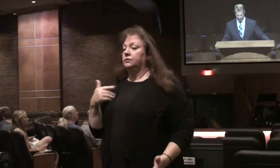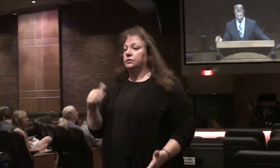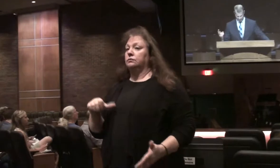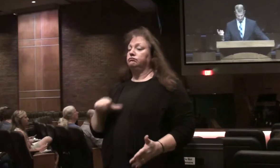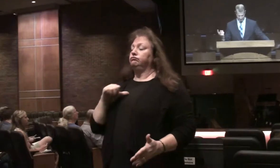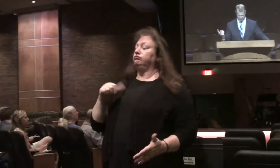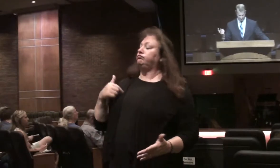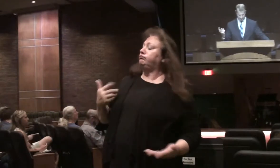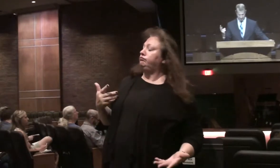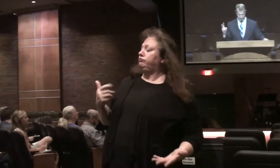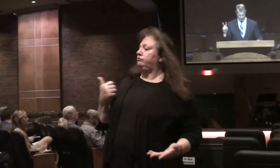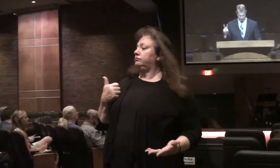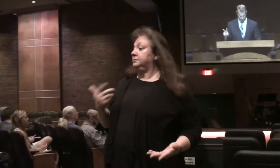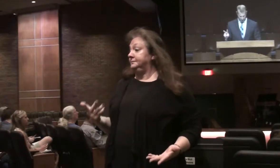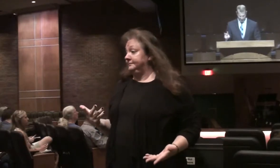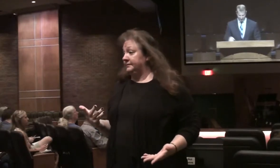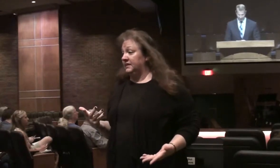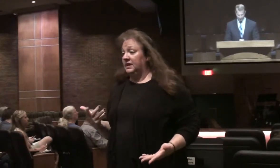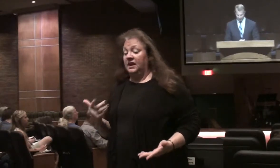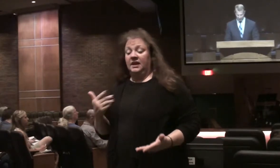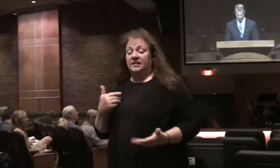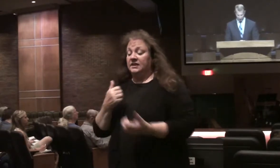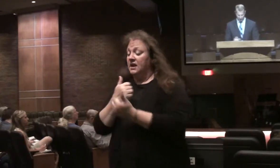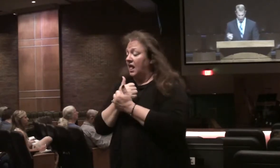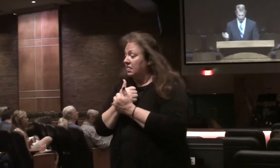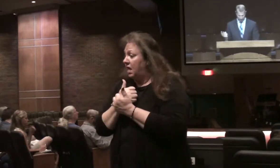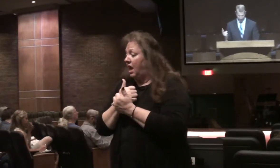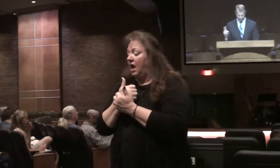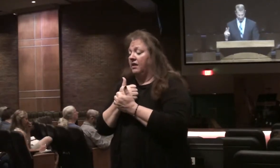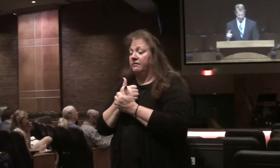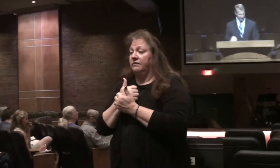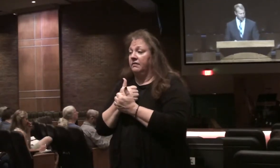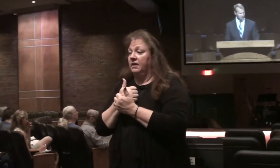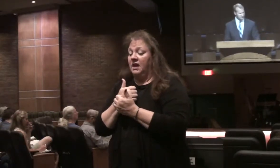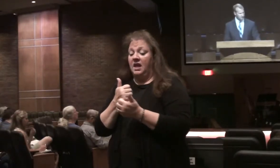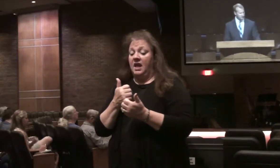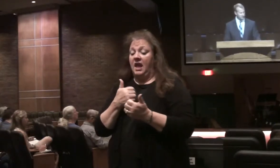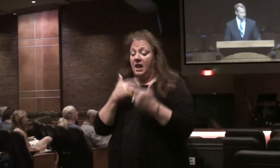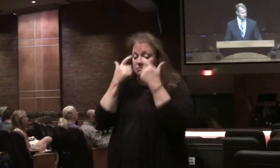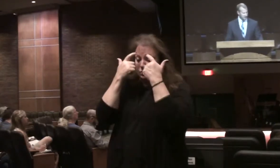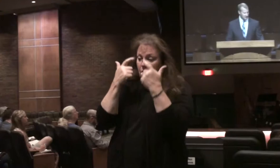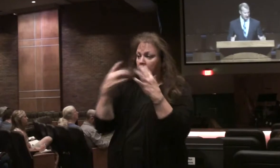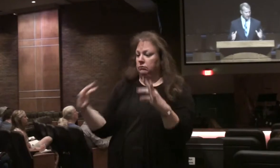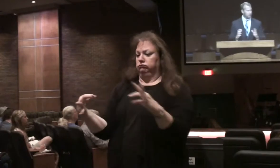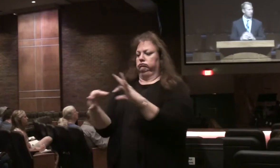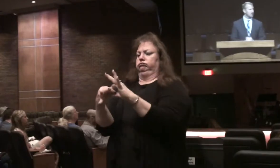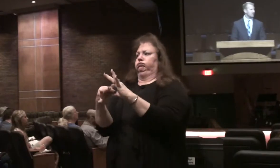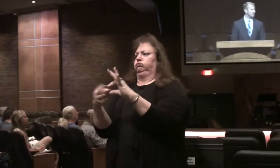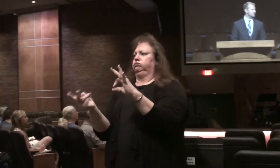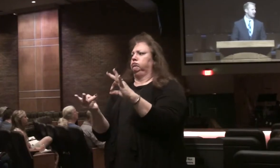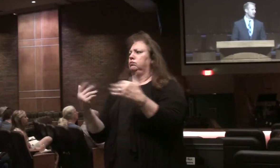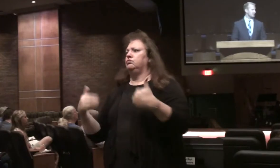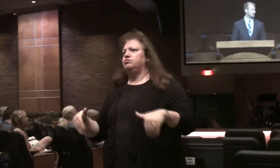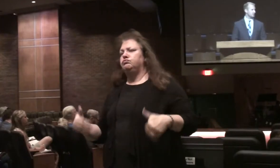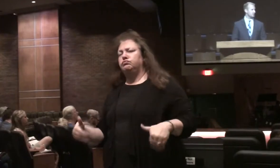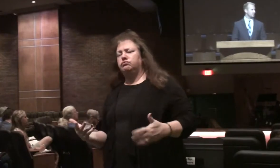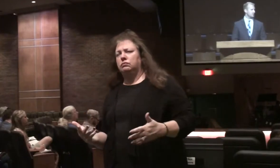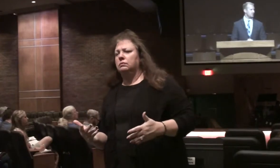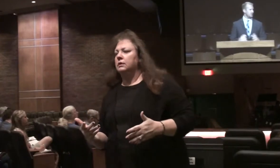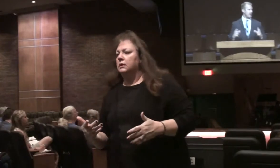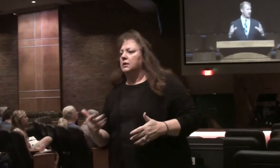fellow believers. Their lack of love and their pride went hand in hand. So 1 Corinthians 13, the great love